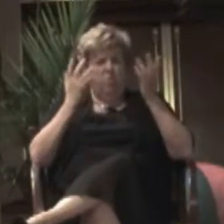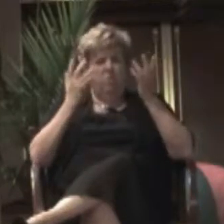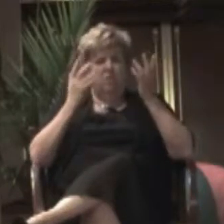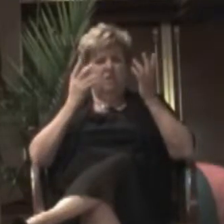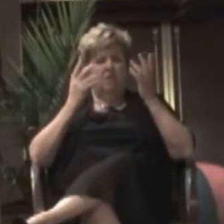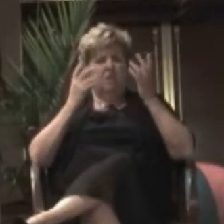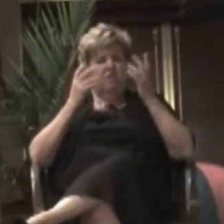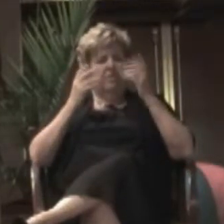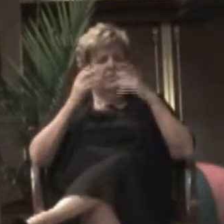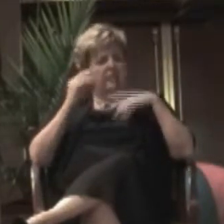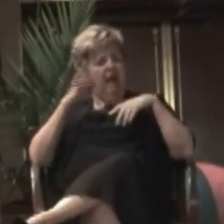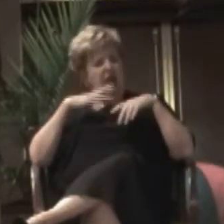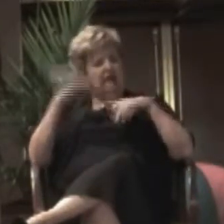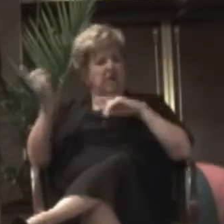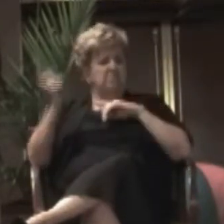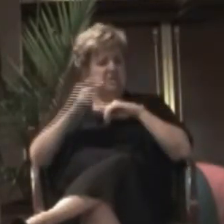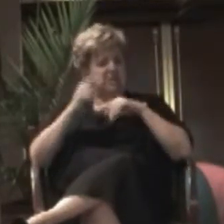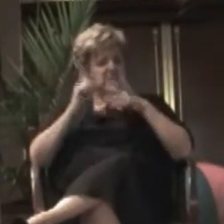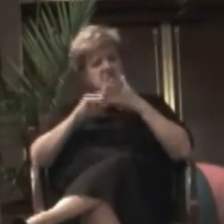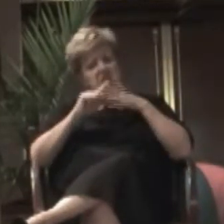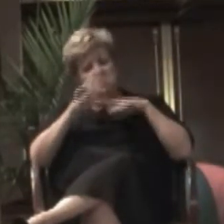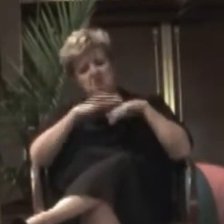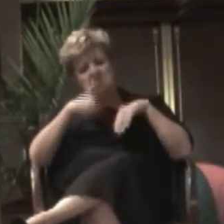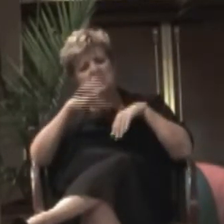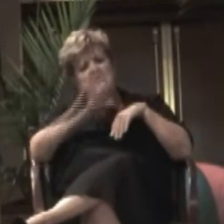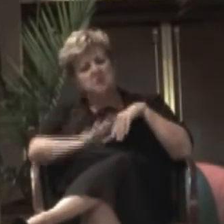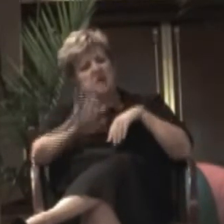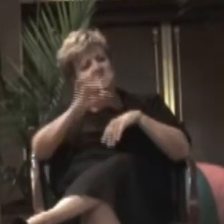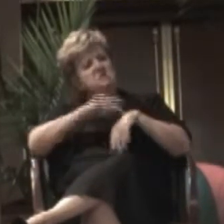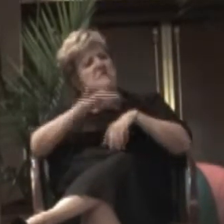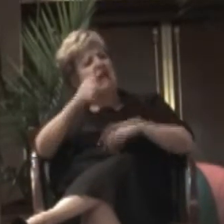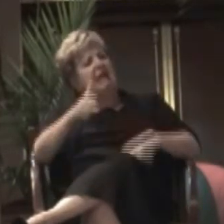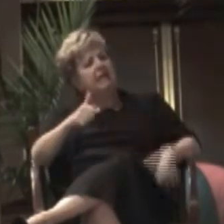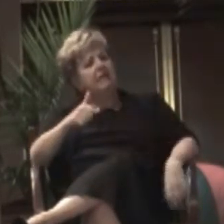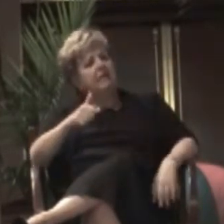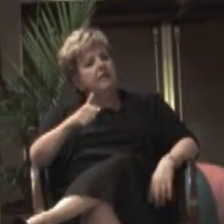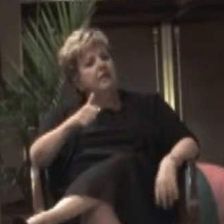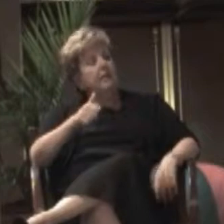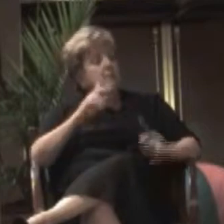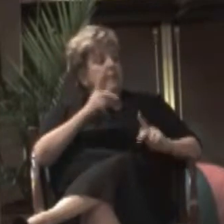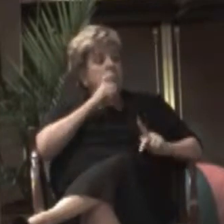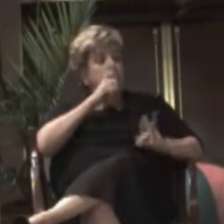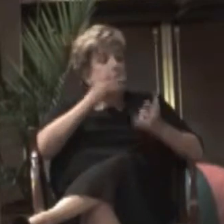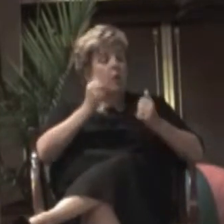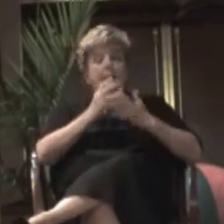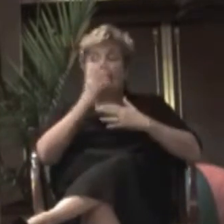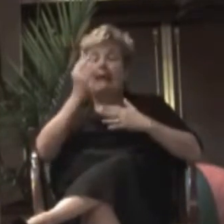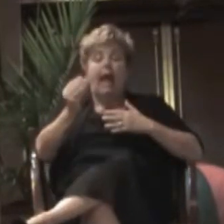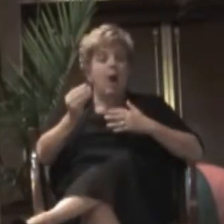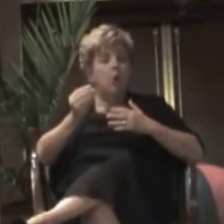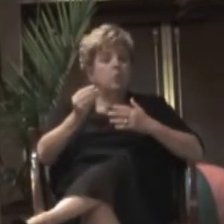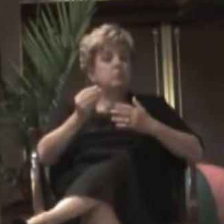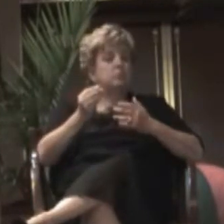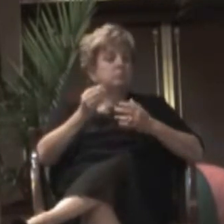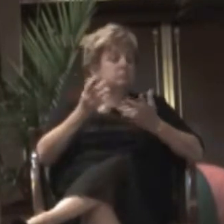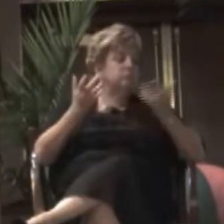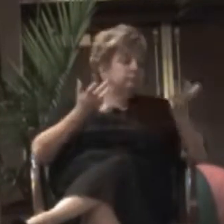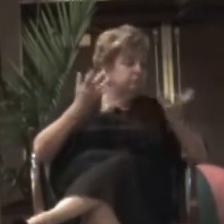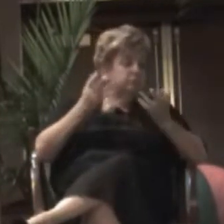10, and he would be catching the guys that wanted to try to make bond or try to get out on a promise or whatever. And so he came by, and